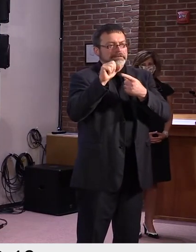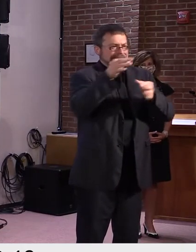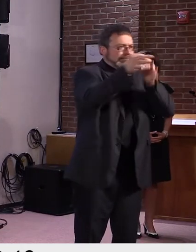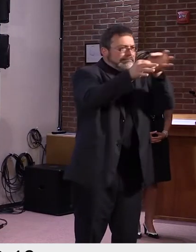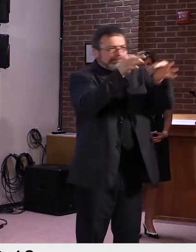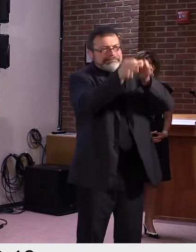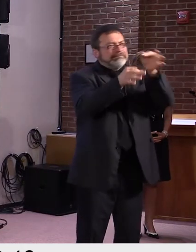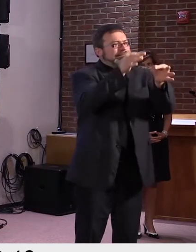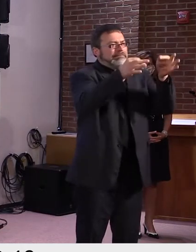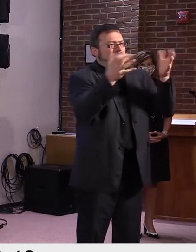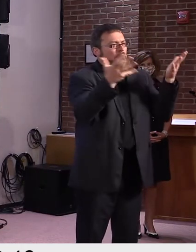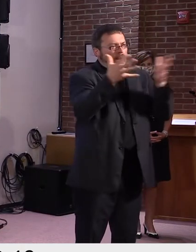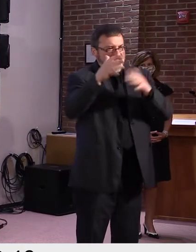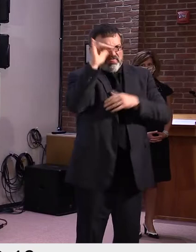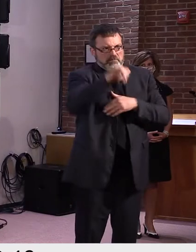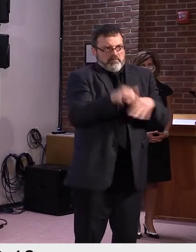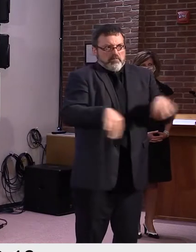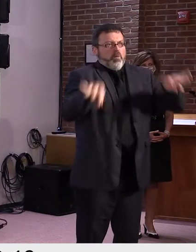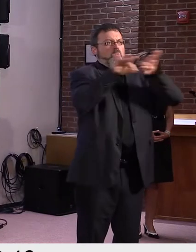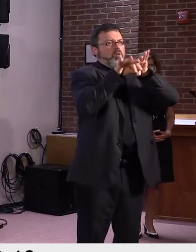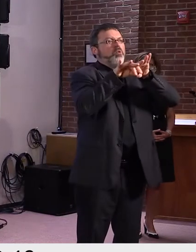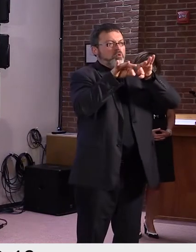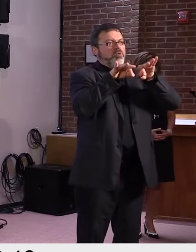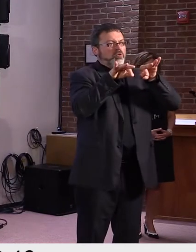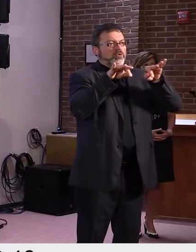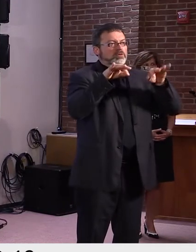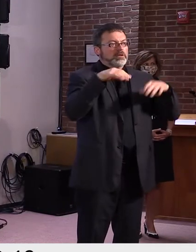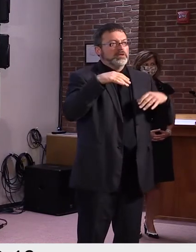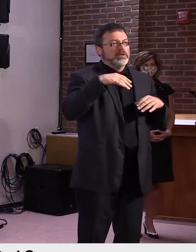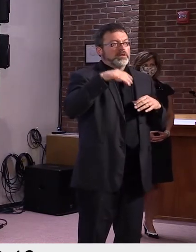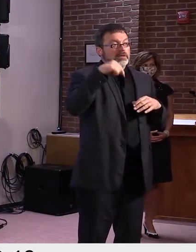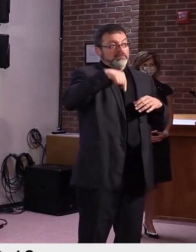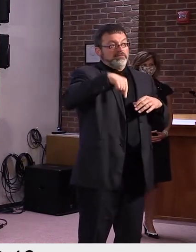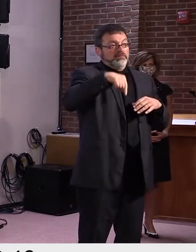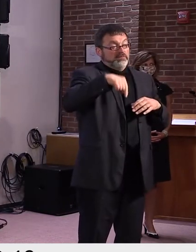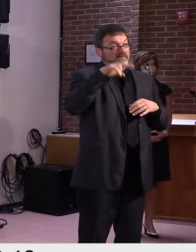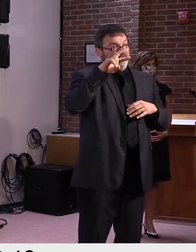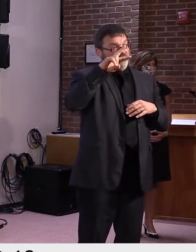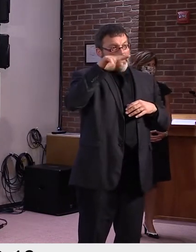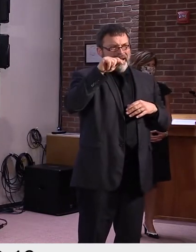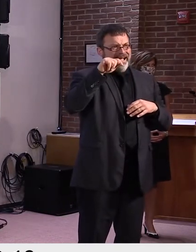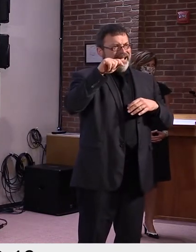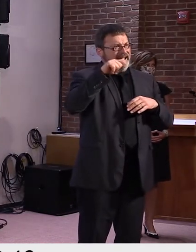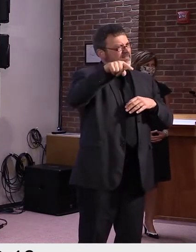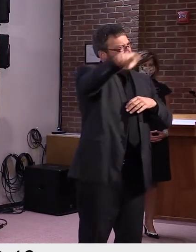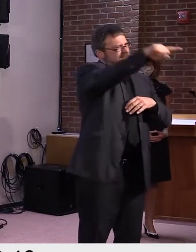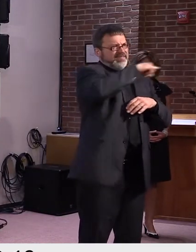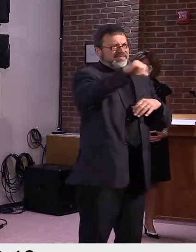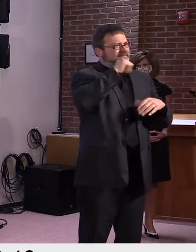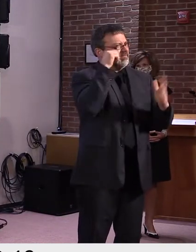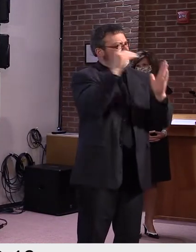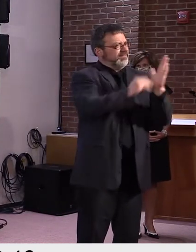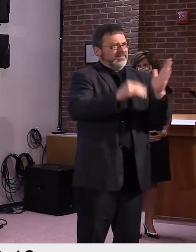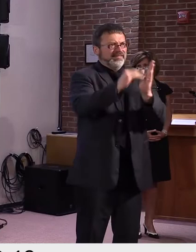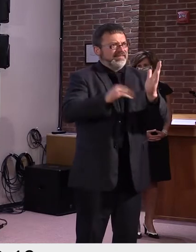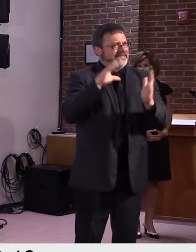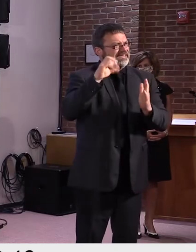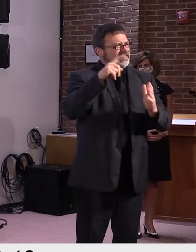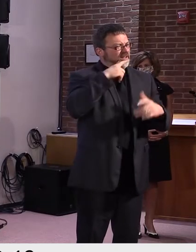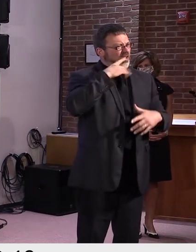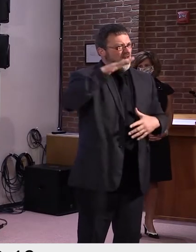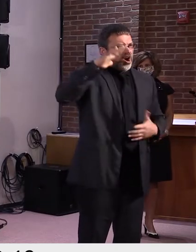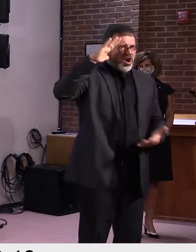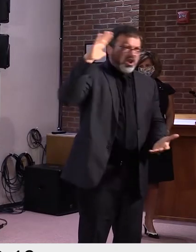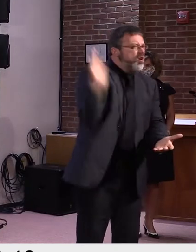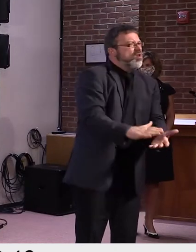put it bluntly, our response rate remains very low. So we're asking Vermonters to take about 5 minutes today to complete